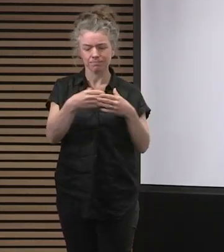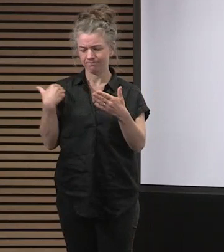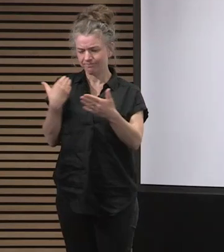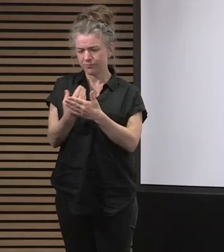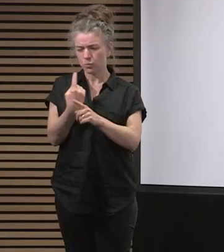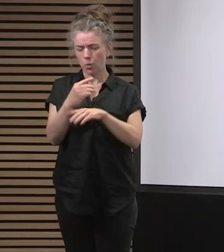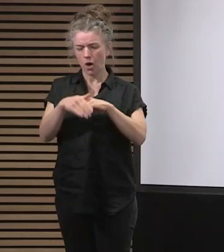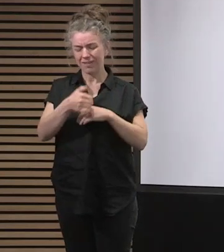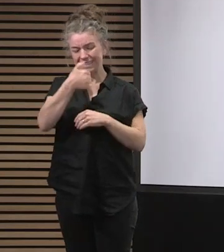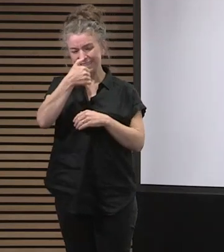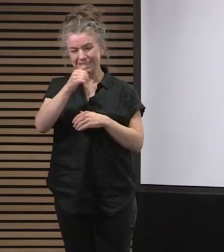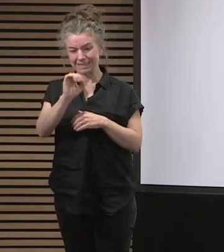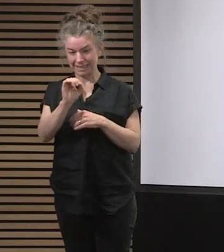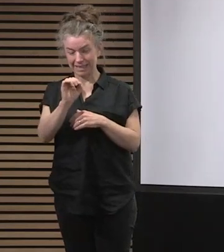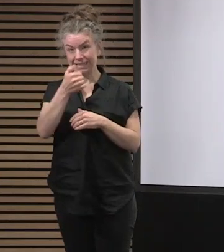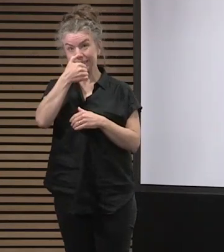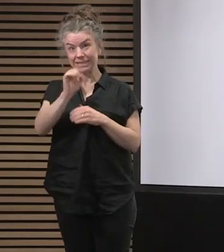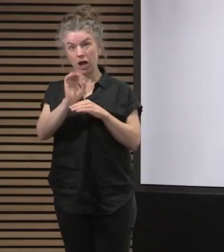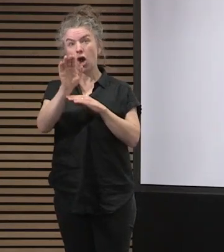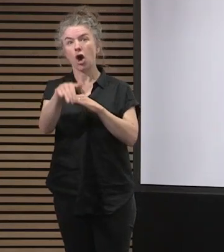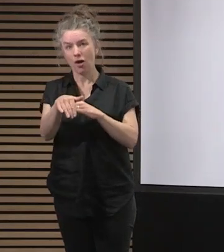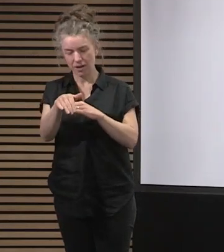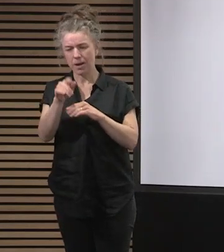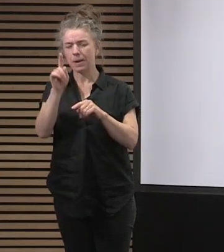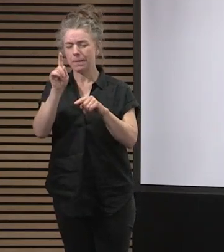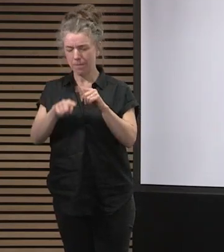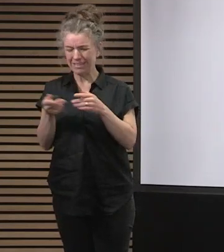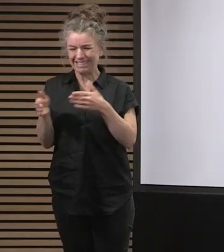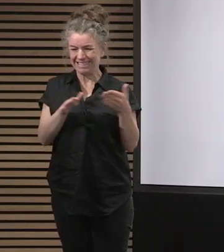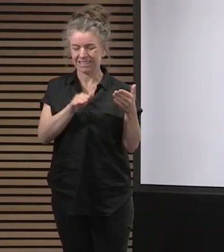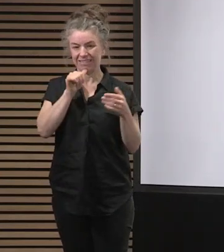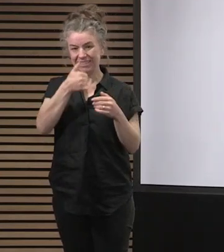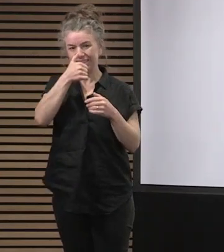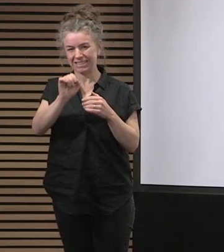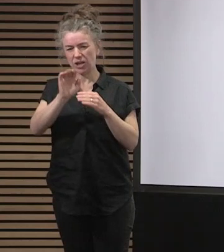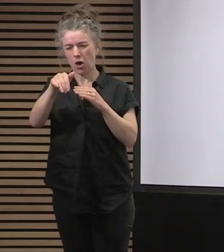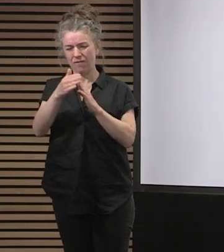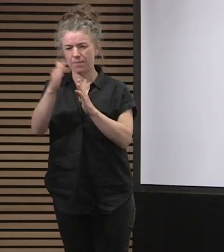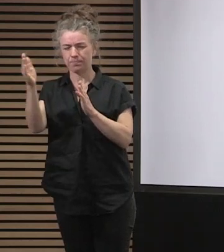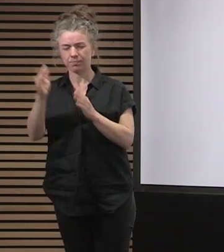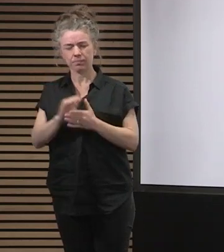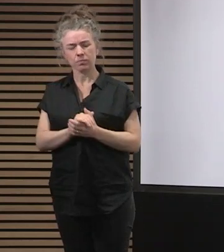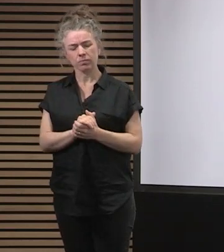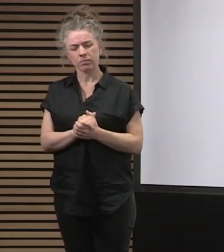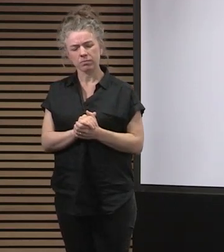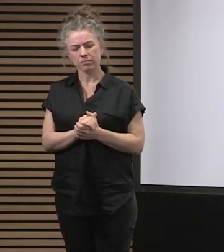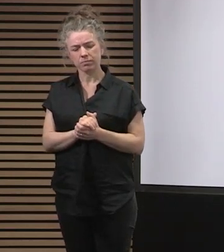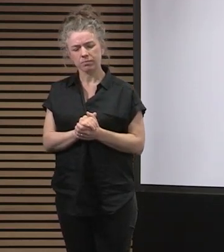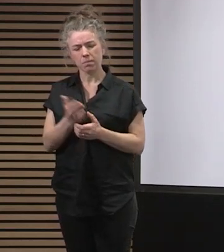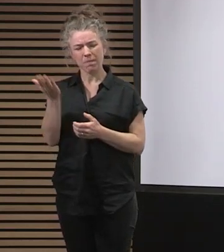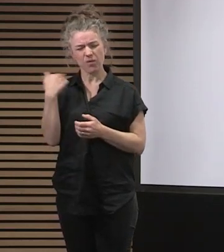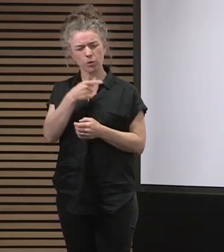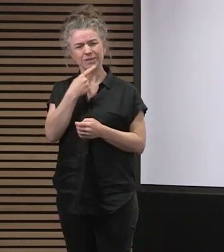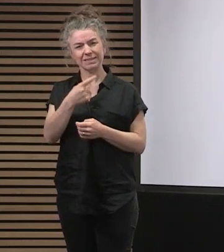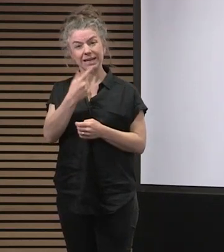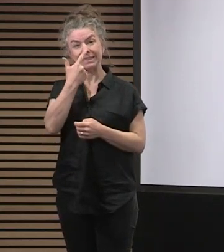where you're expecting 85-90% of the deaths to occur with coronavirus, around those worst case scenarios. So why was it the original advice for over 70s to